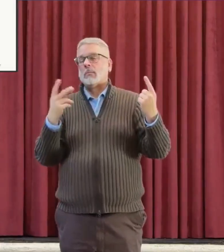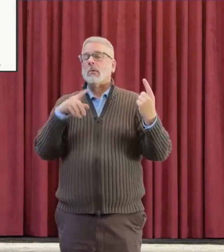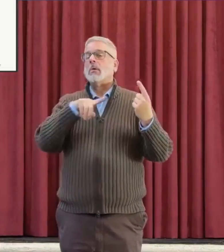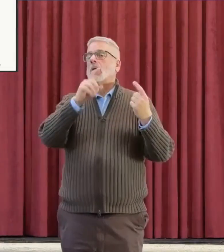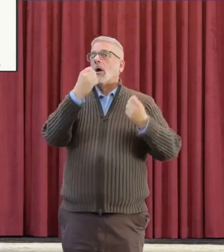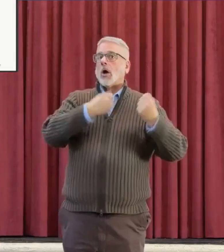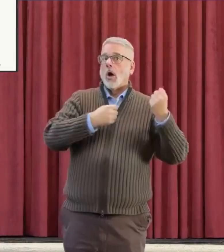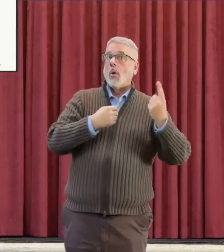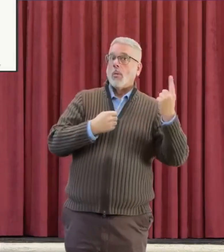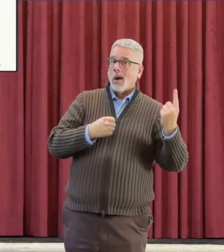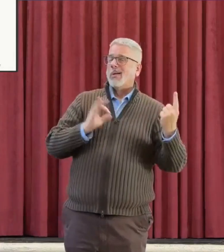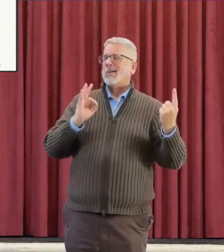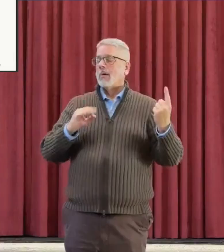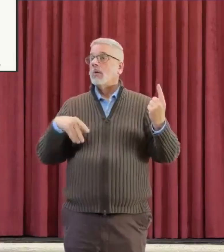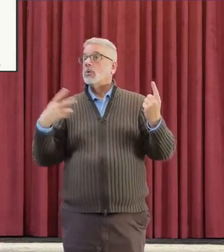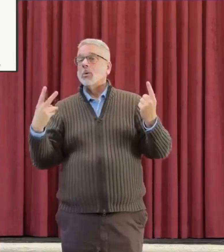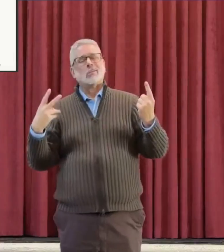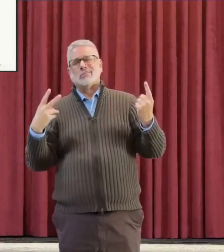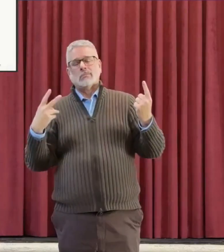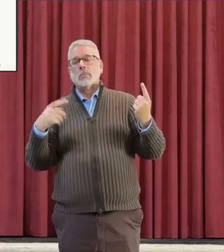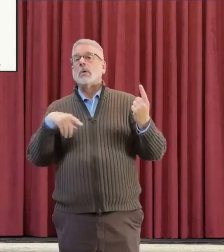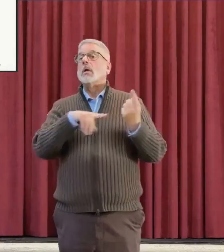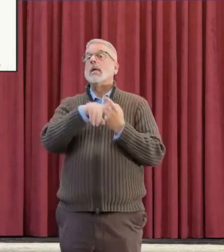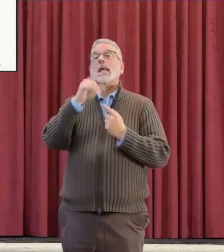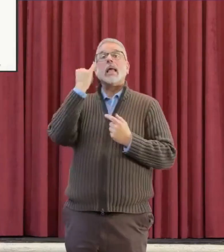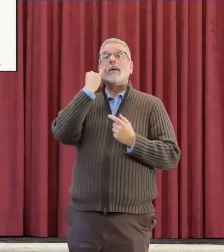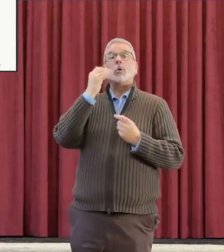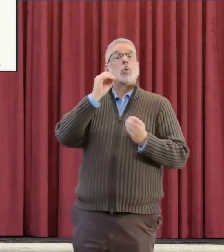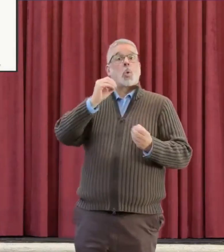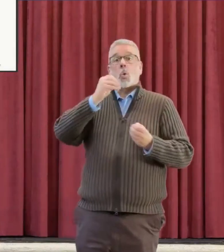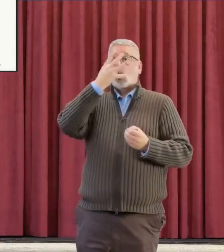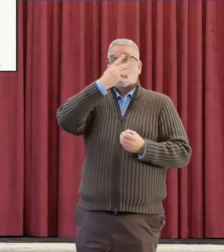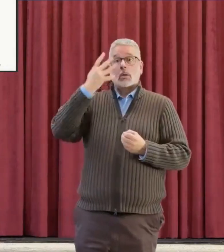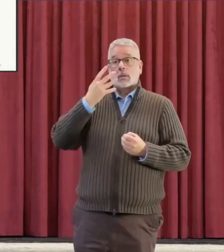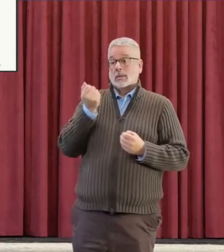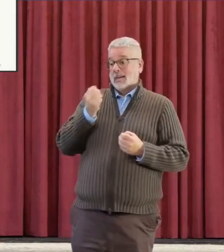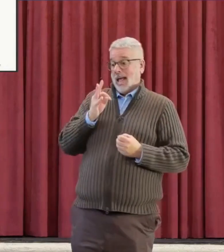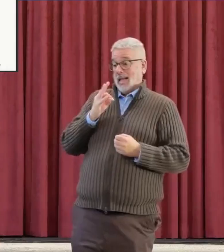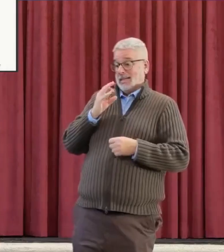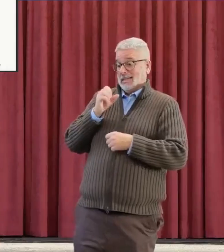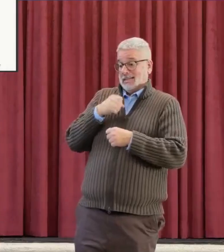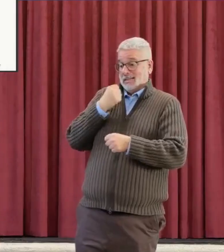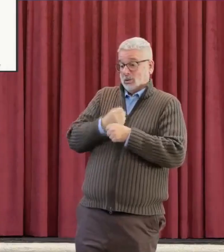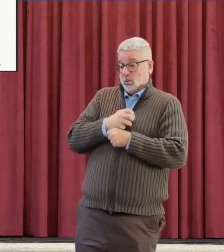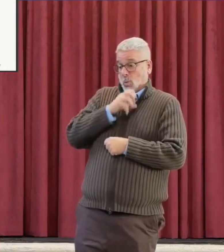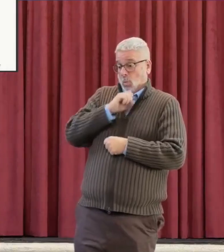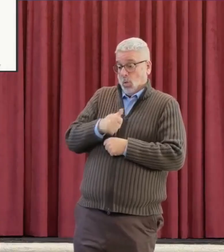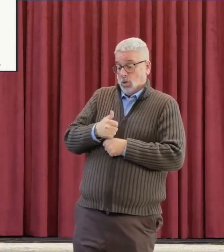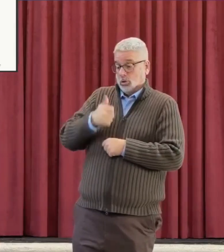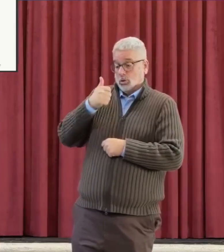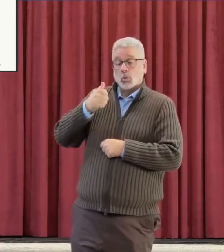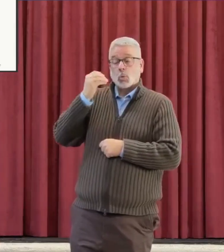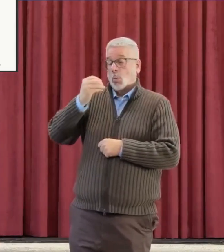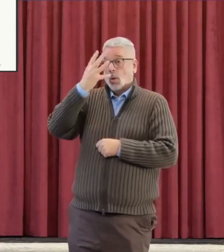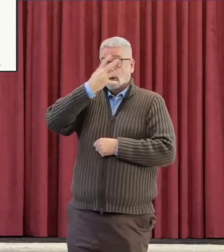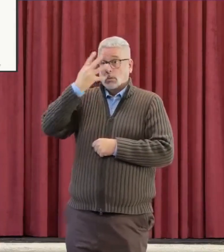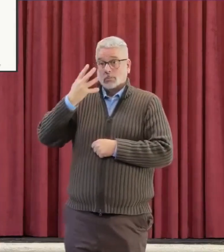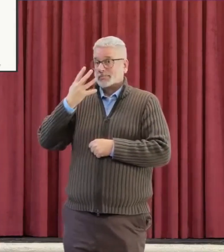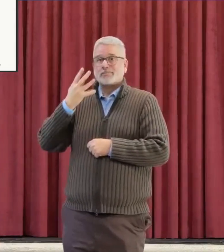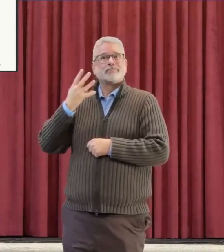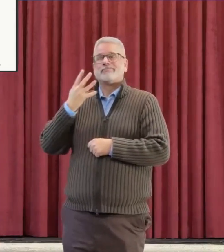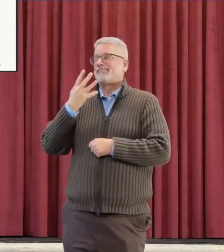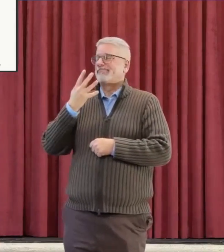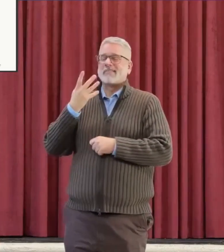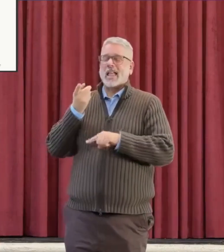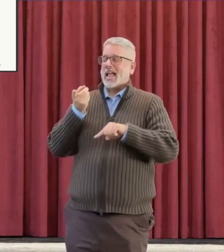an undocumented member and 19 years and older, you cannot